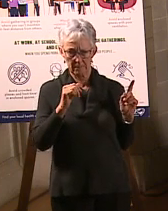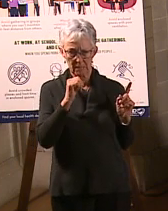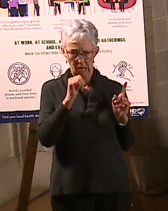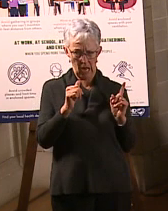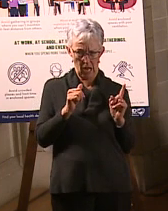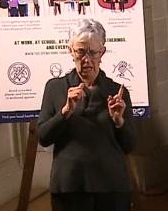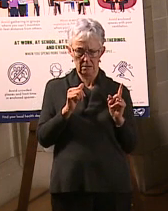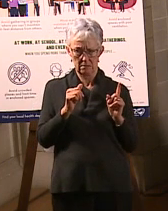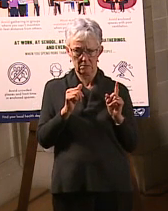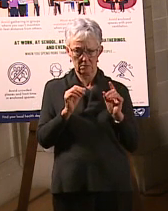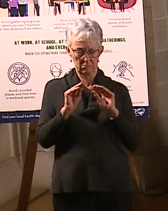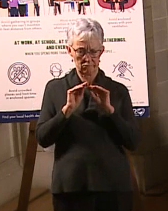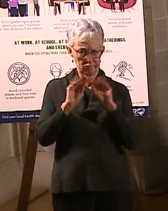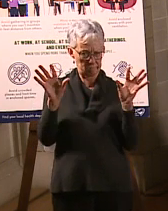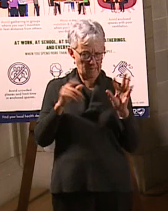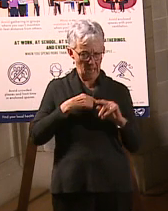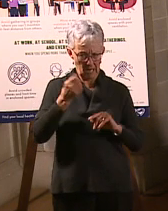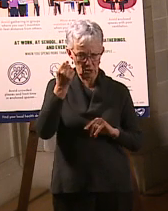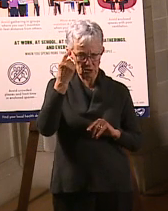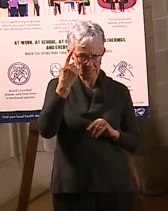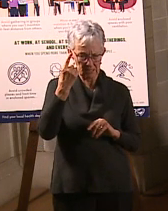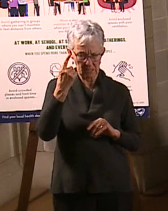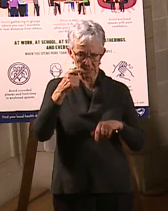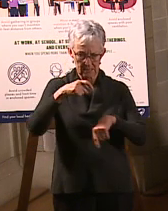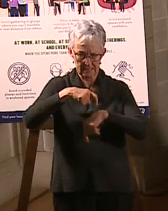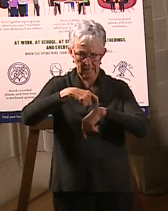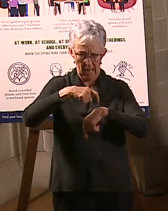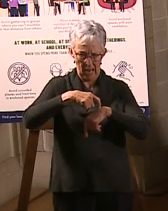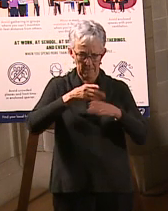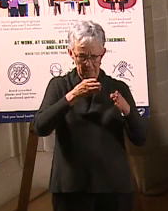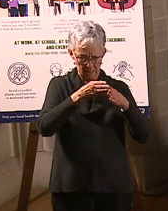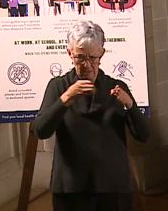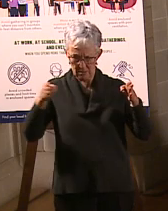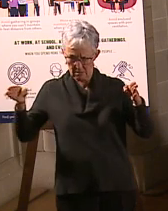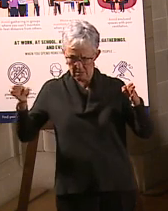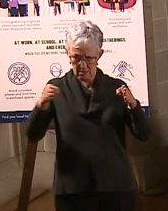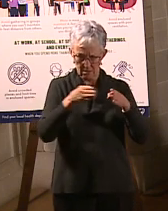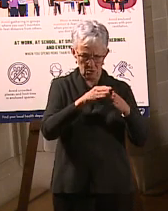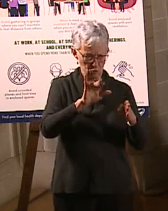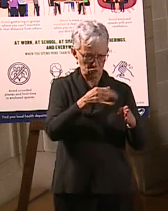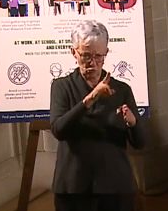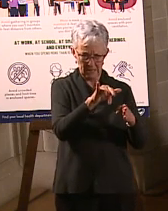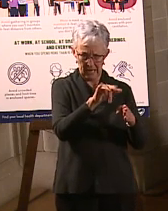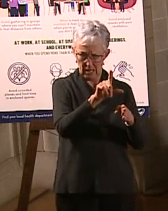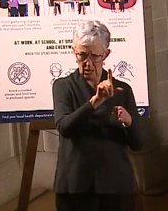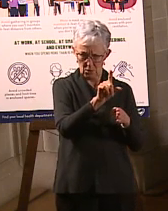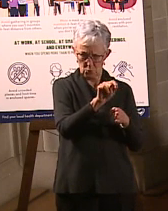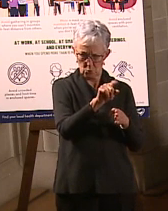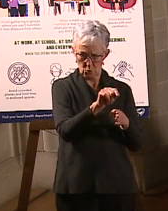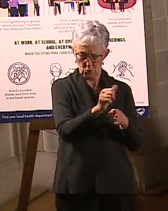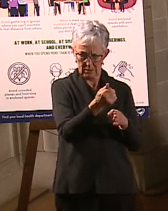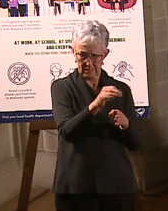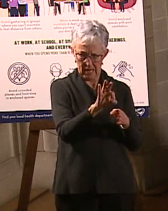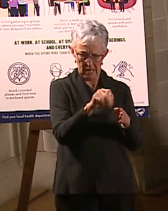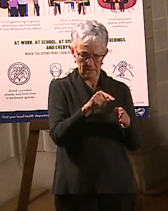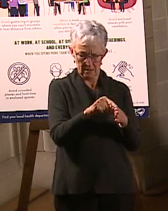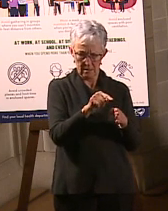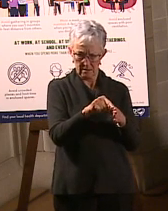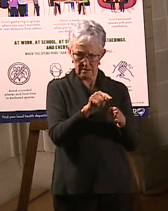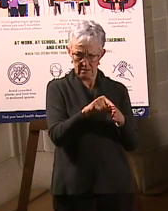about, like in July 2019. Is that what you're referring to? That? I think it was July,